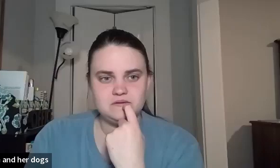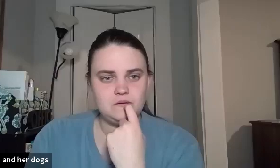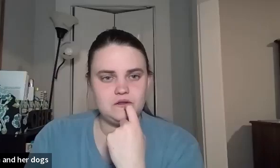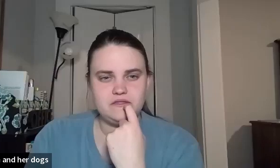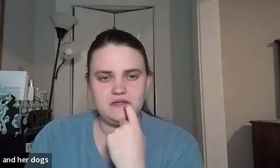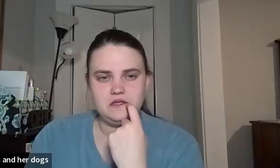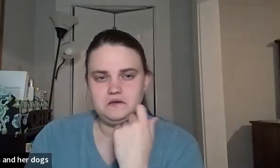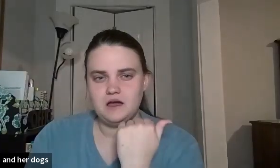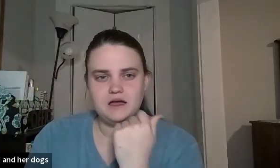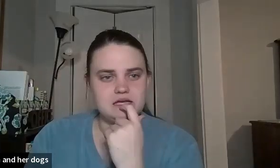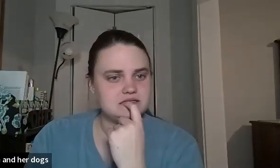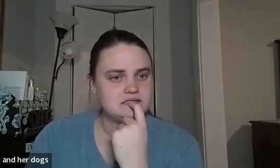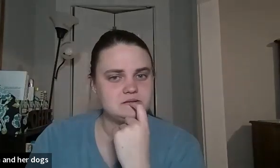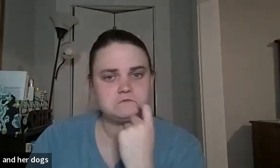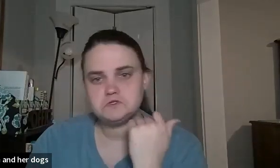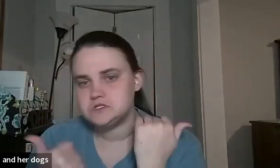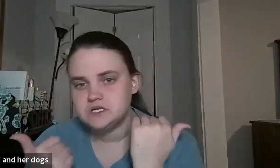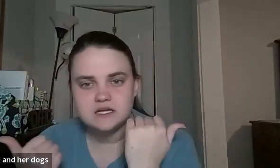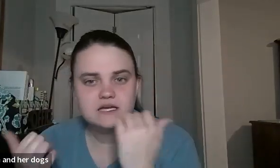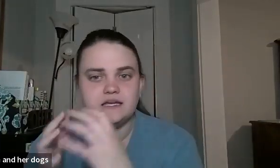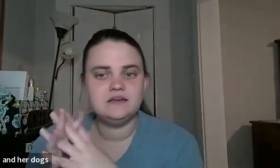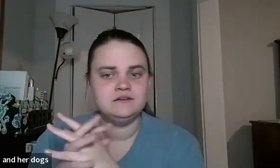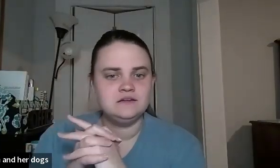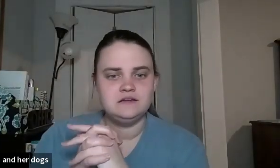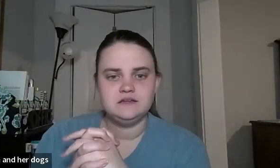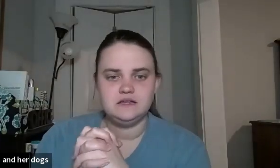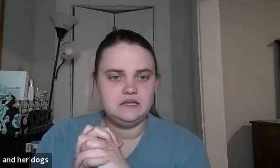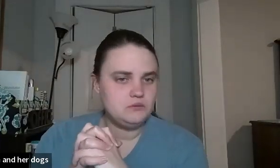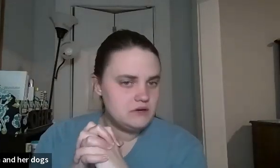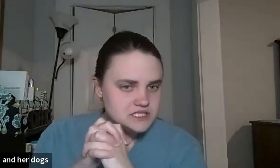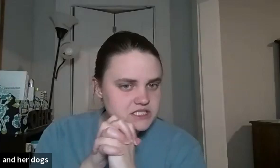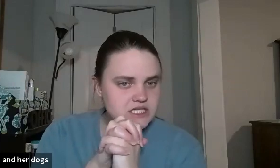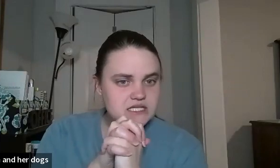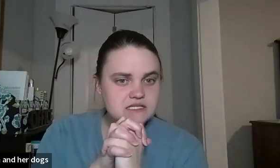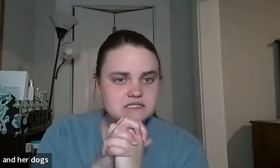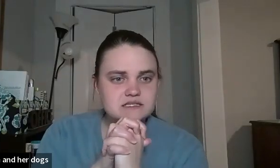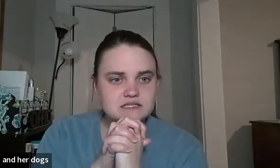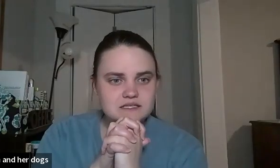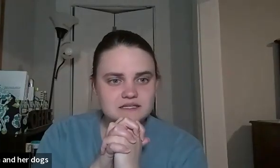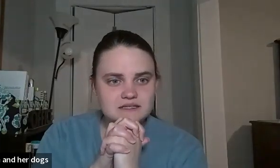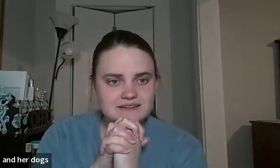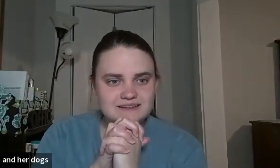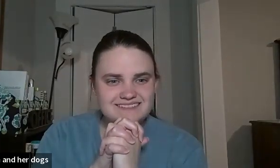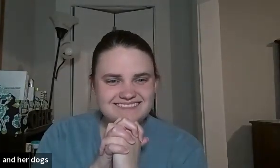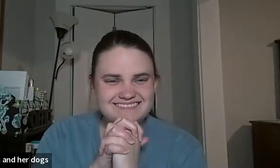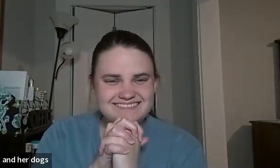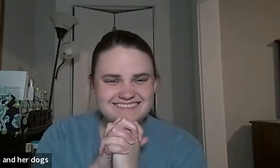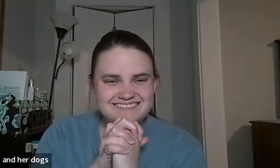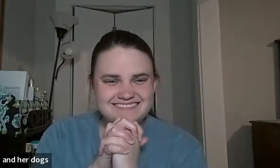Or you think you guys good? Any questions? You can